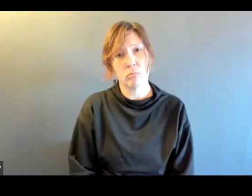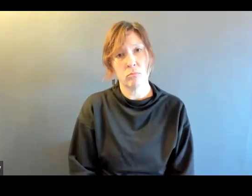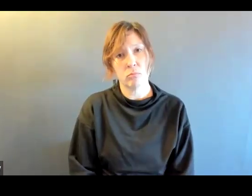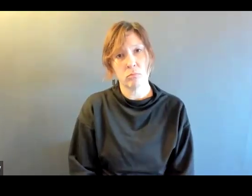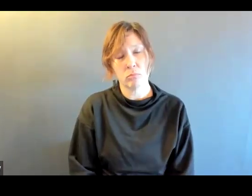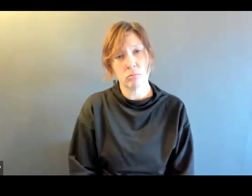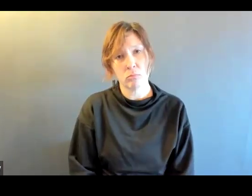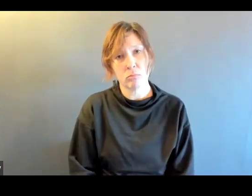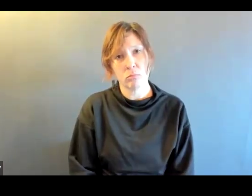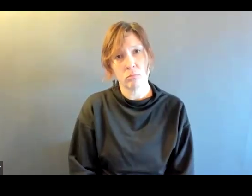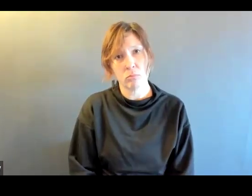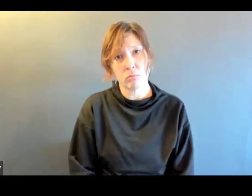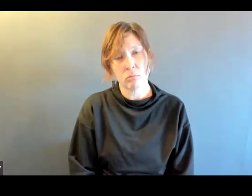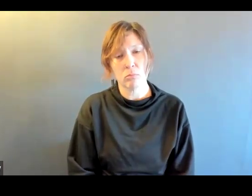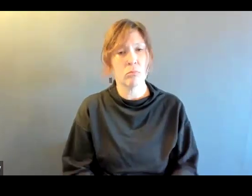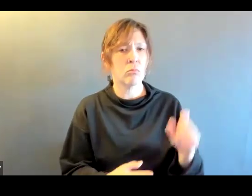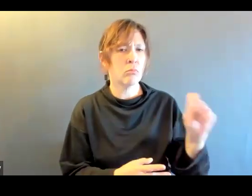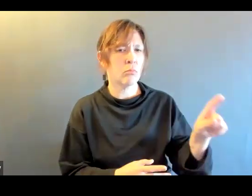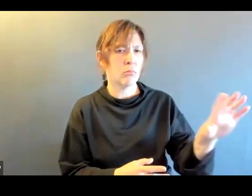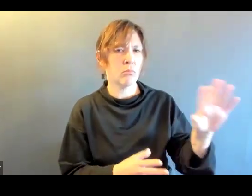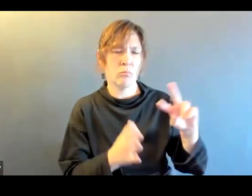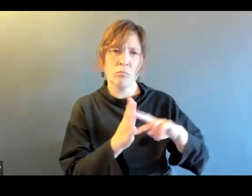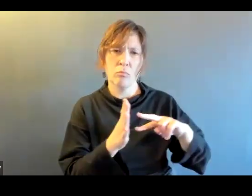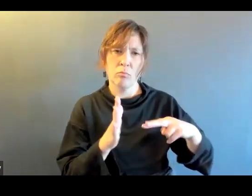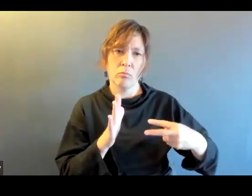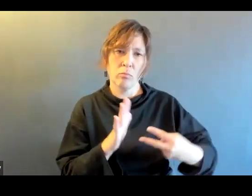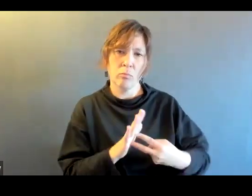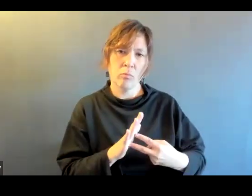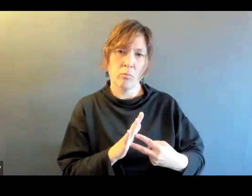So what is your purpose as a